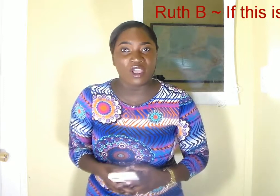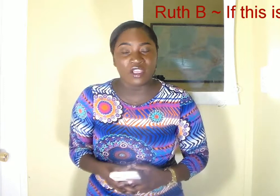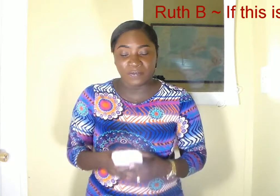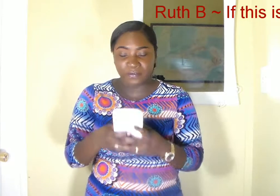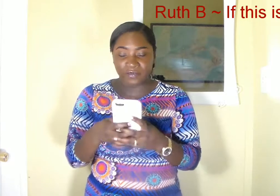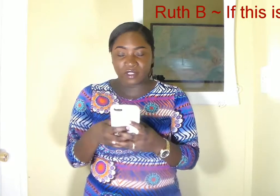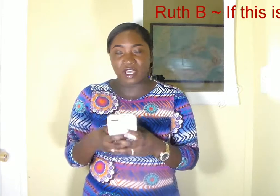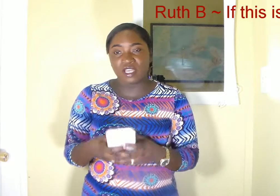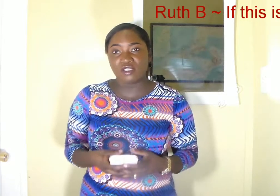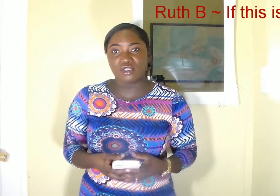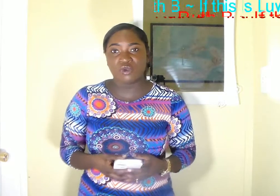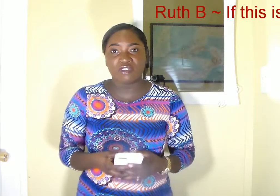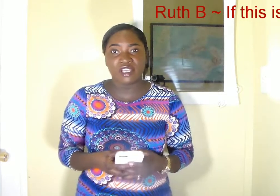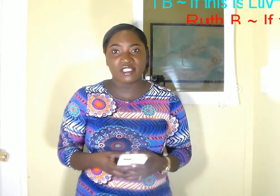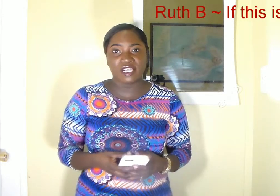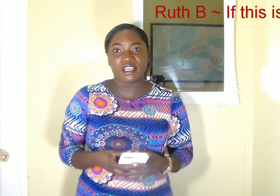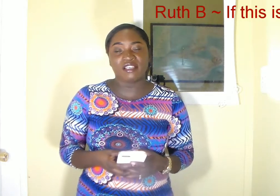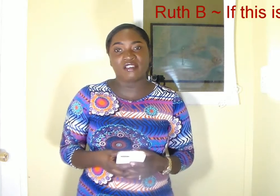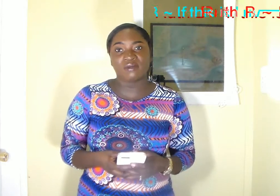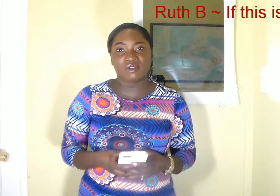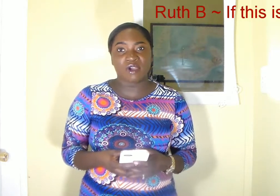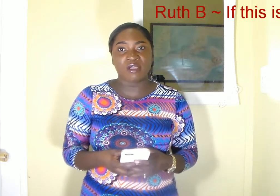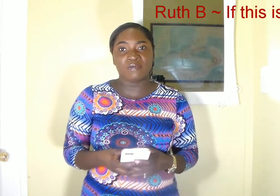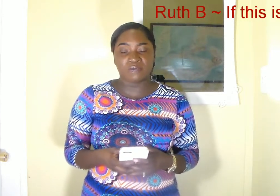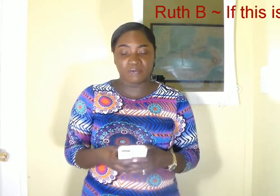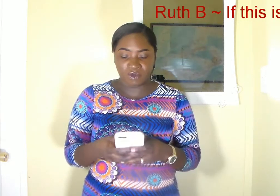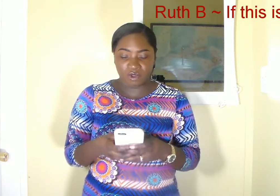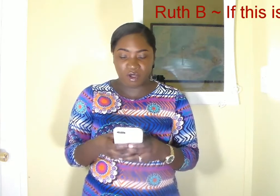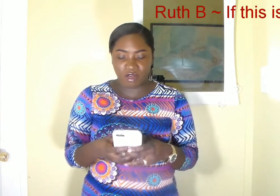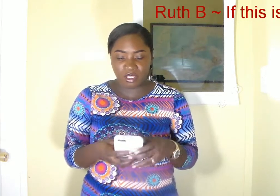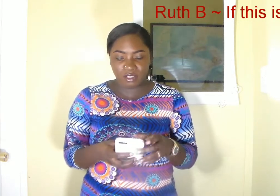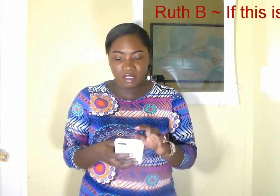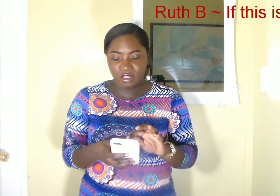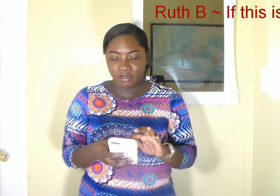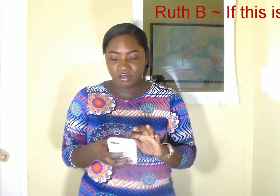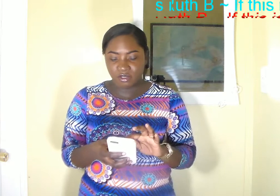and don't forget to like and subscribe All right, here it goes